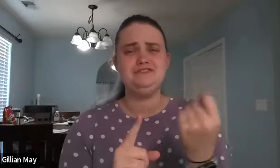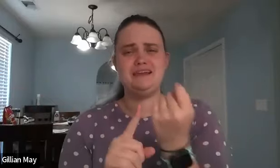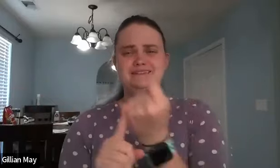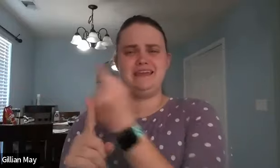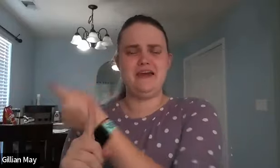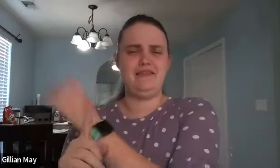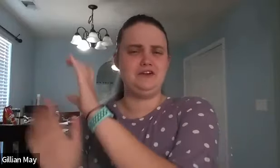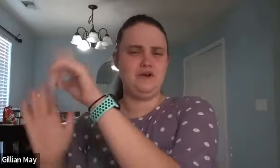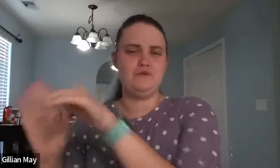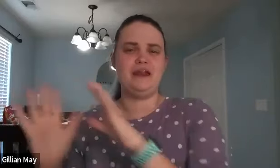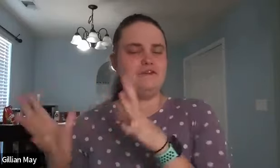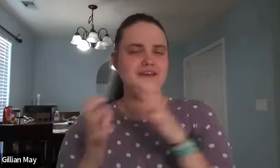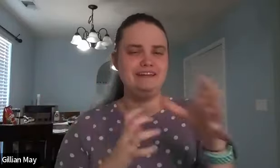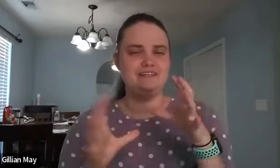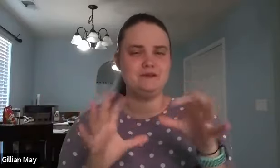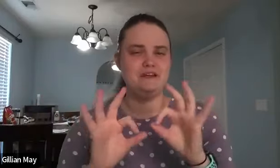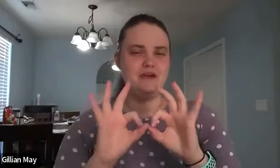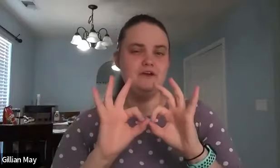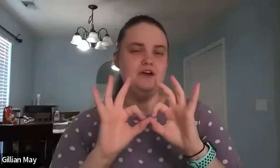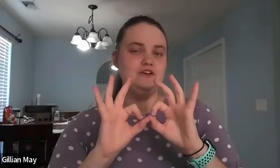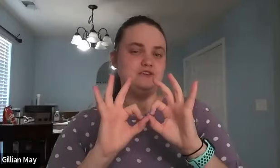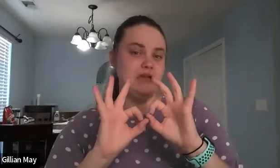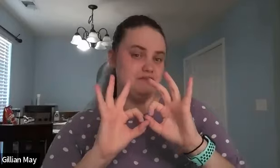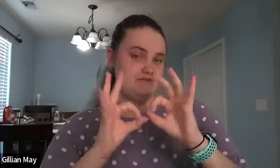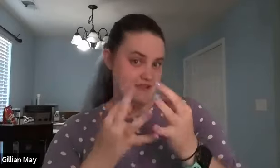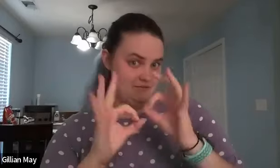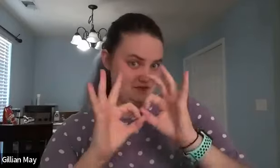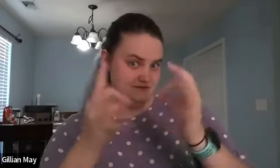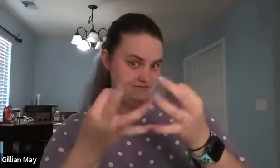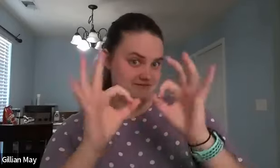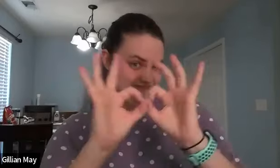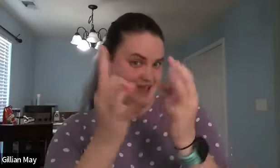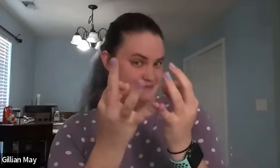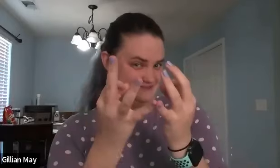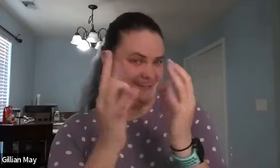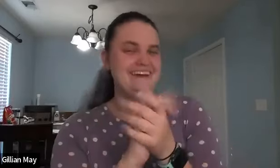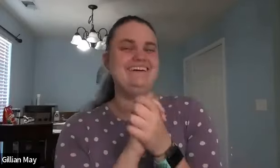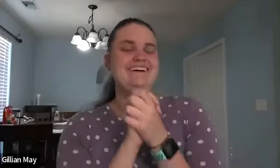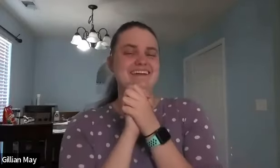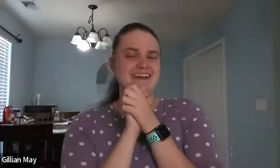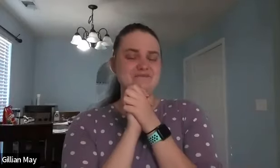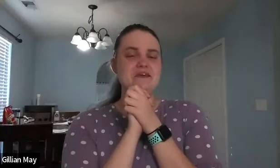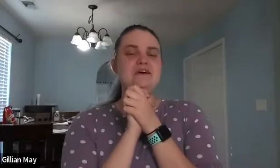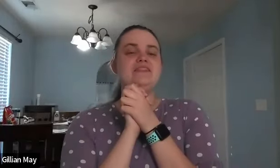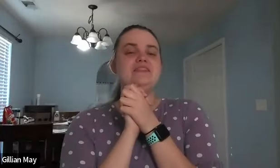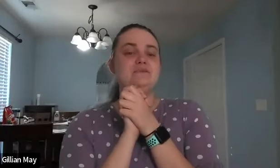I'd say that later on, but I thought I needed to explain it now. So we have our family, that one. Okay. Then we